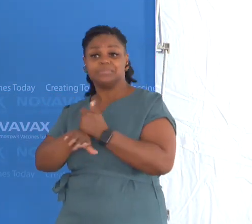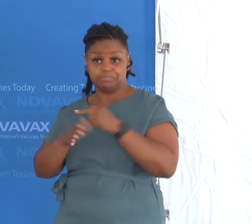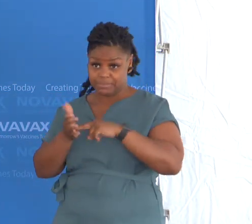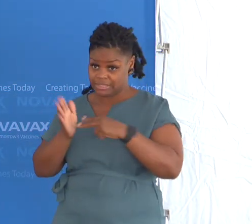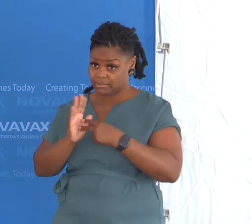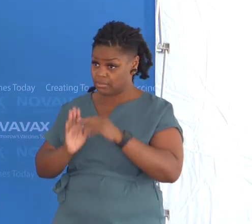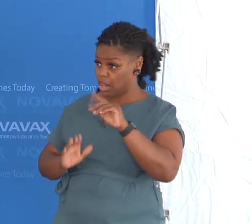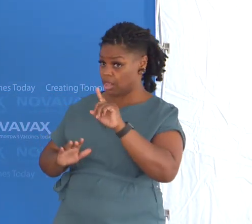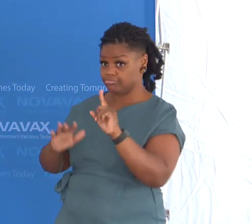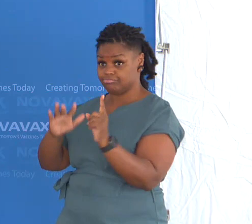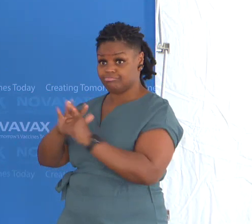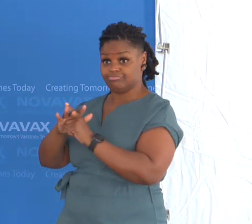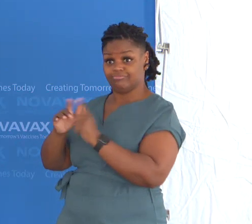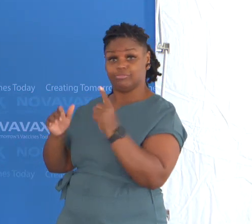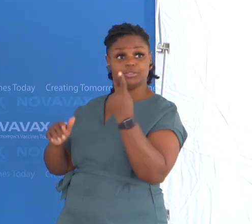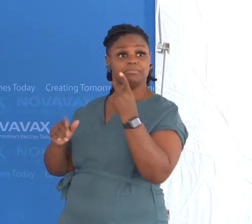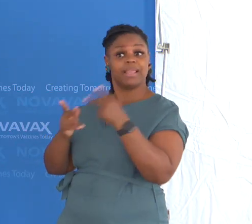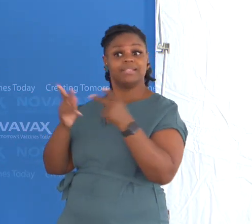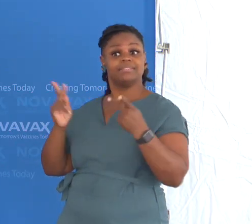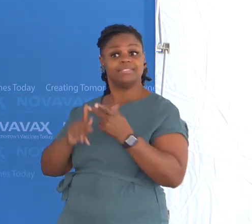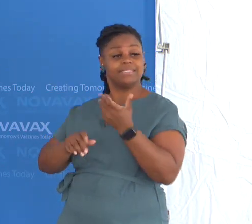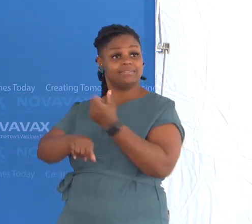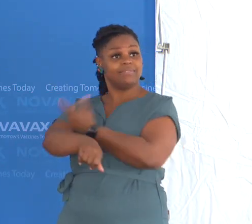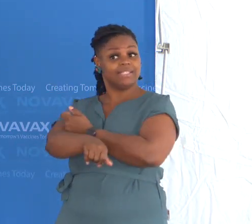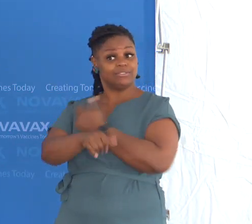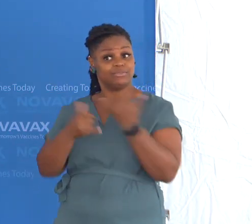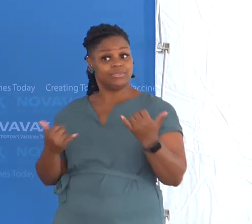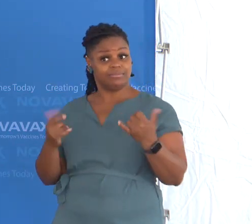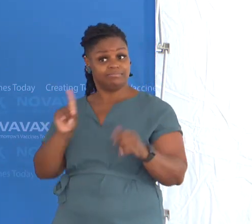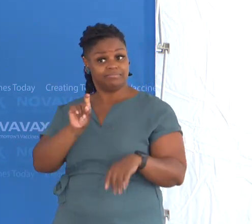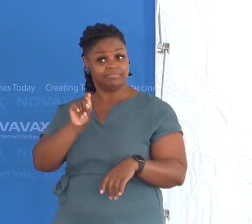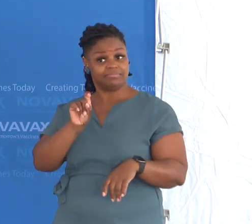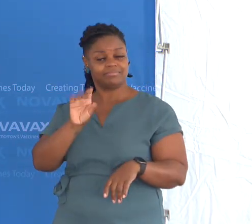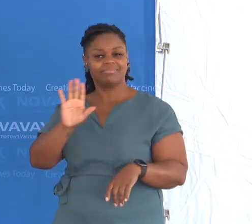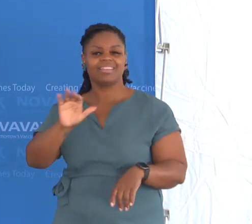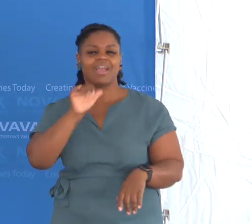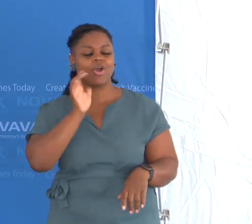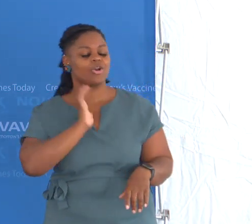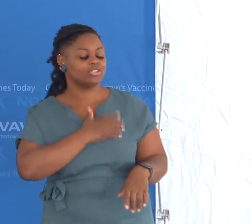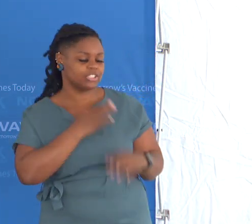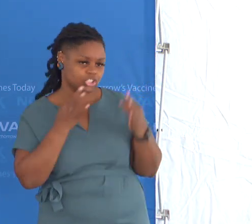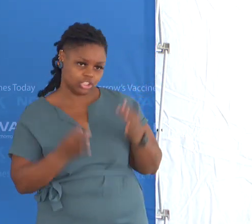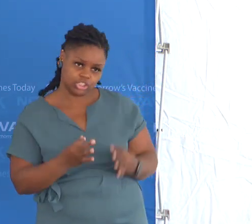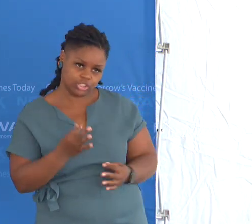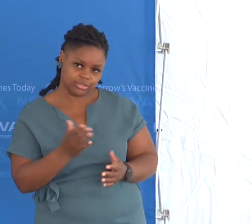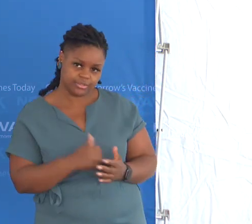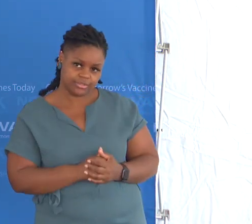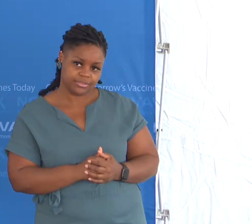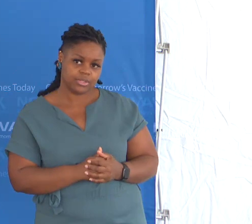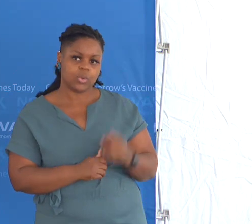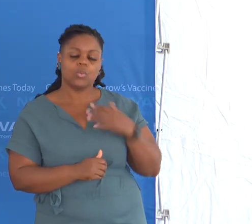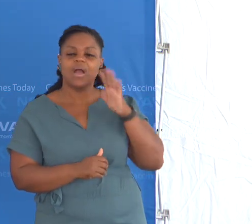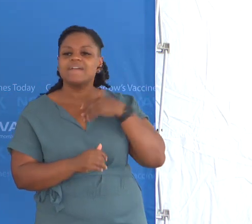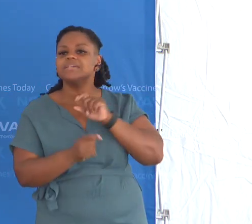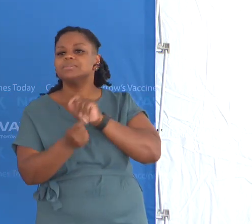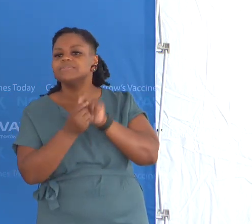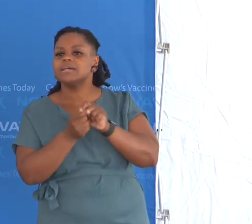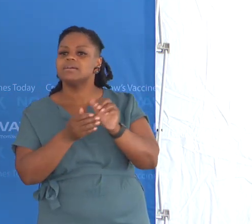that, that's not our decision. It is going to be, there's going to be guidelines and